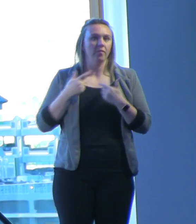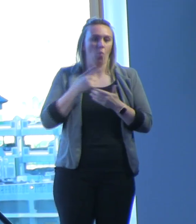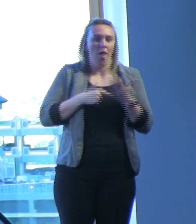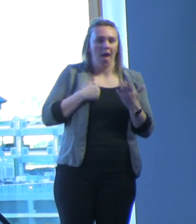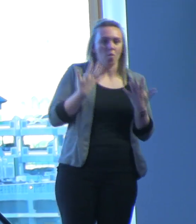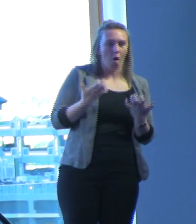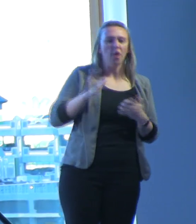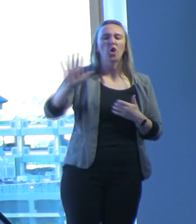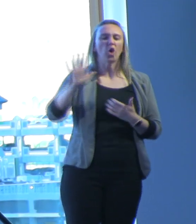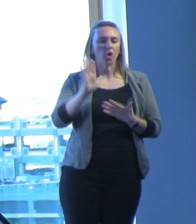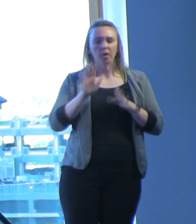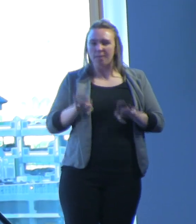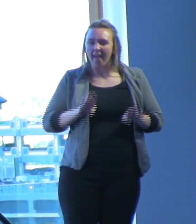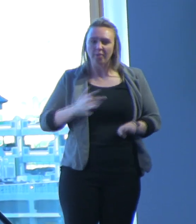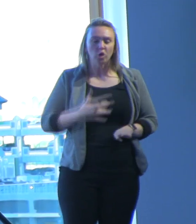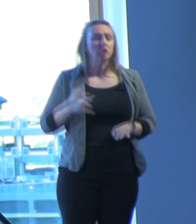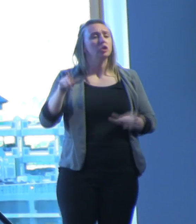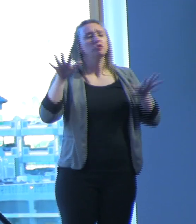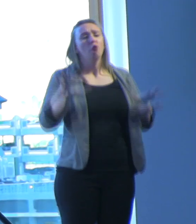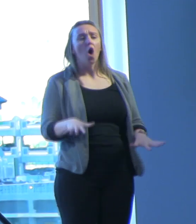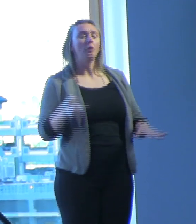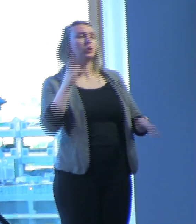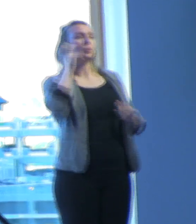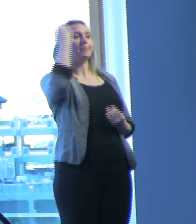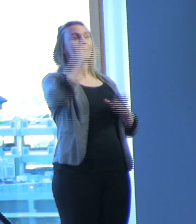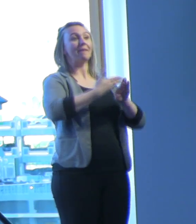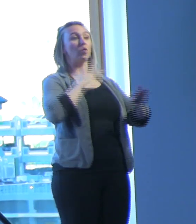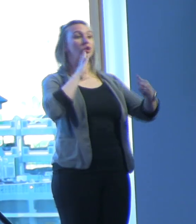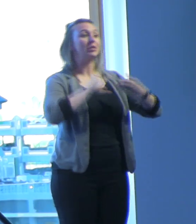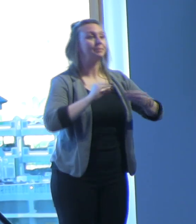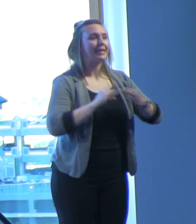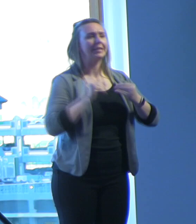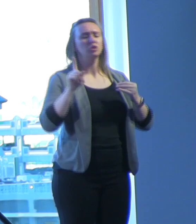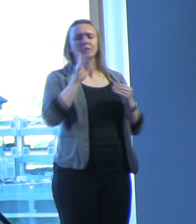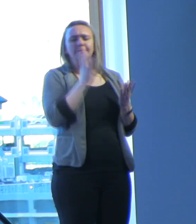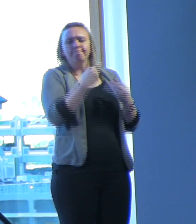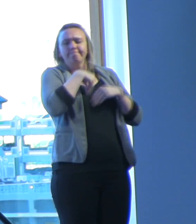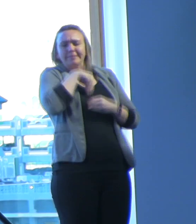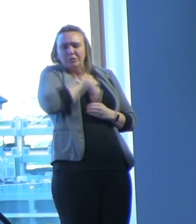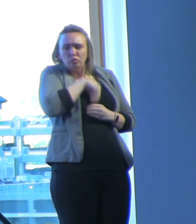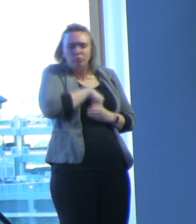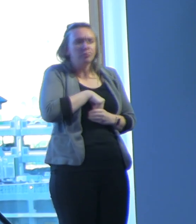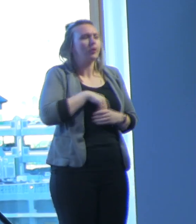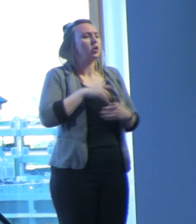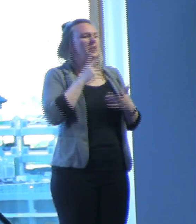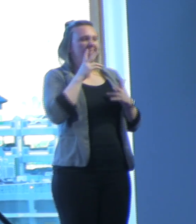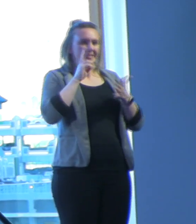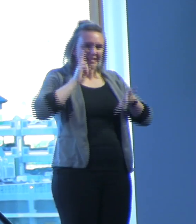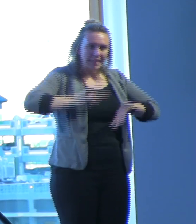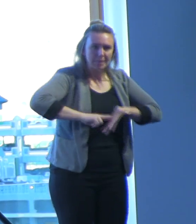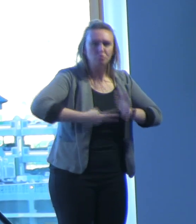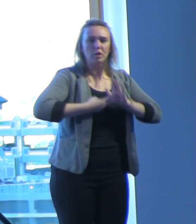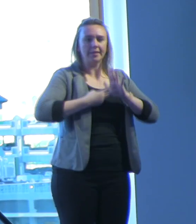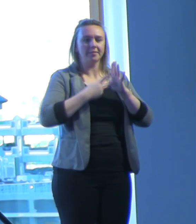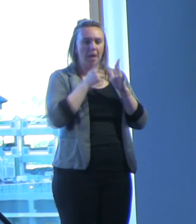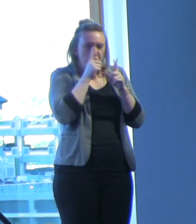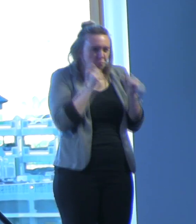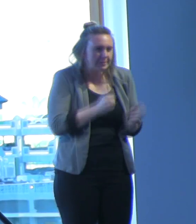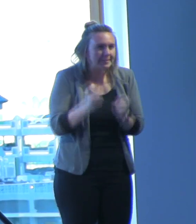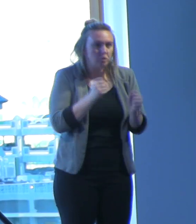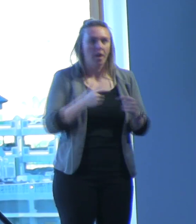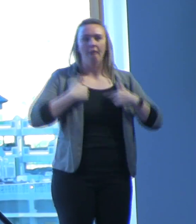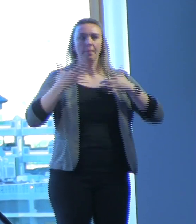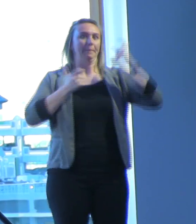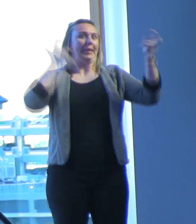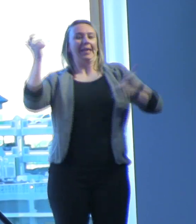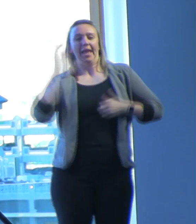very calm. She thinks before she speaks. She's very introverted. She's very deliberate and strategic. I have big energy and I'm much